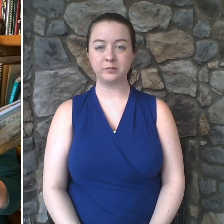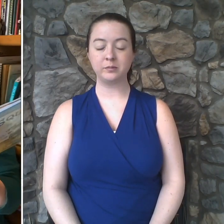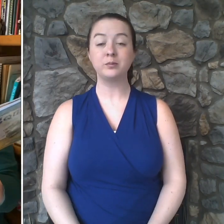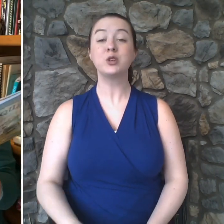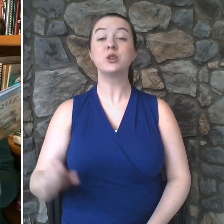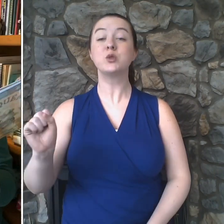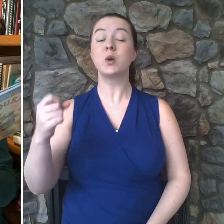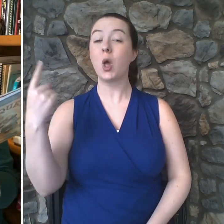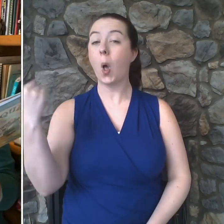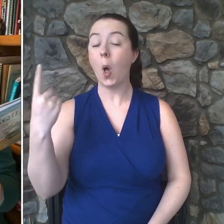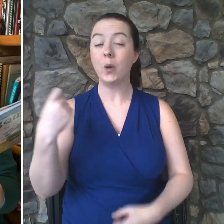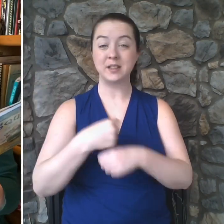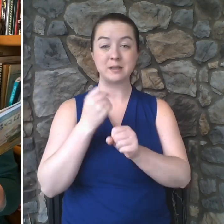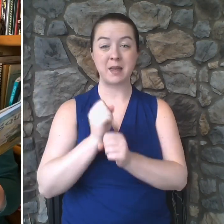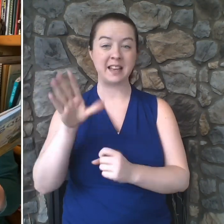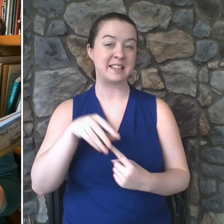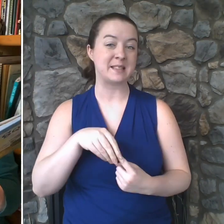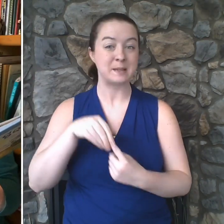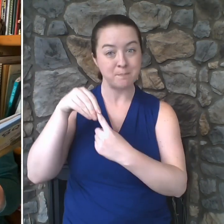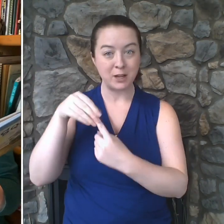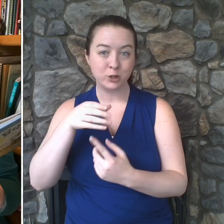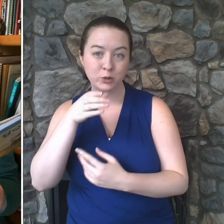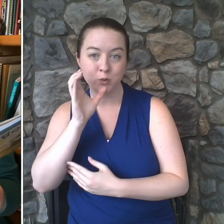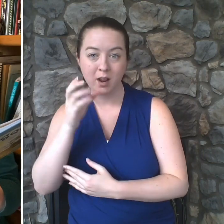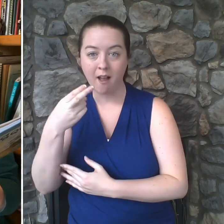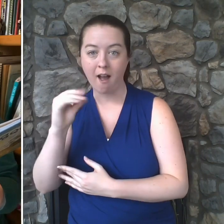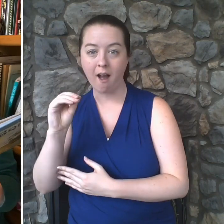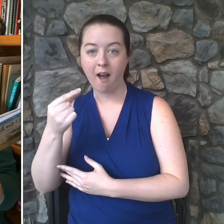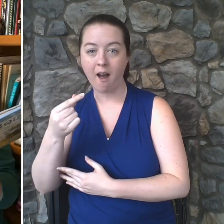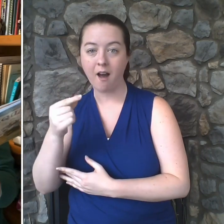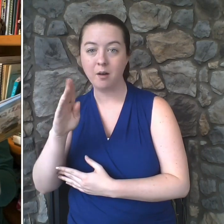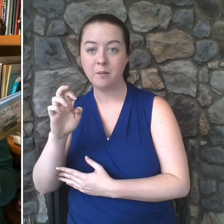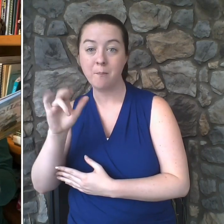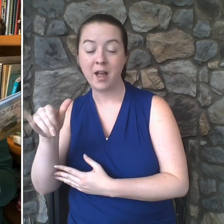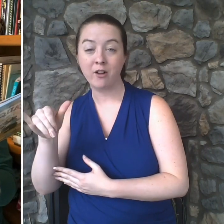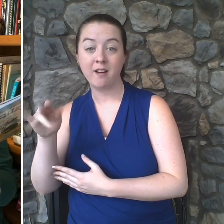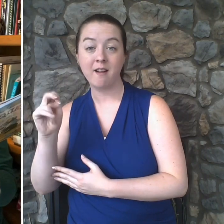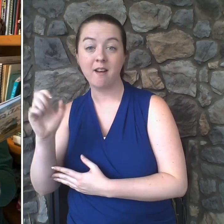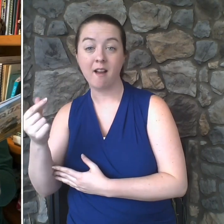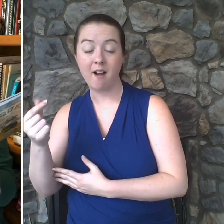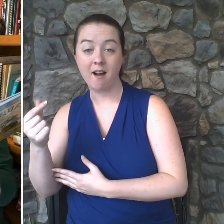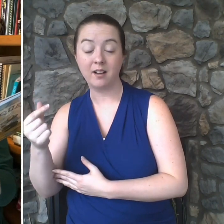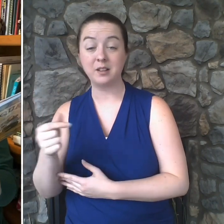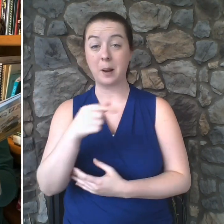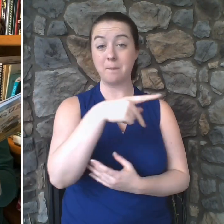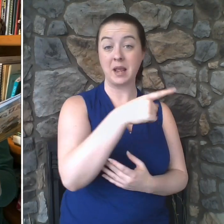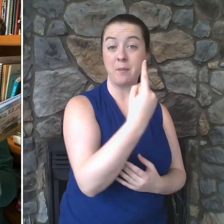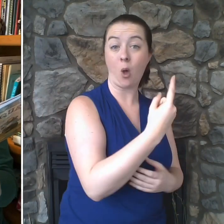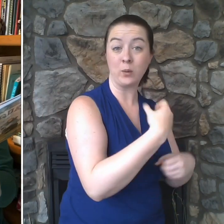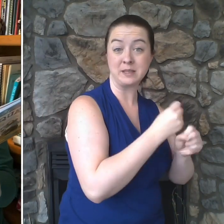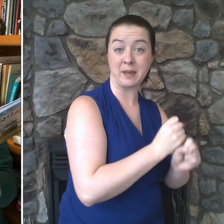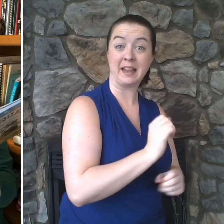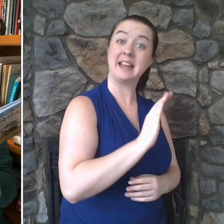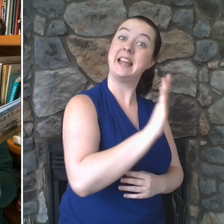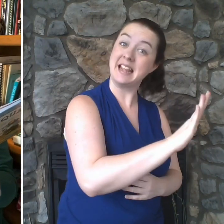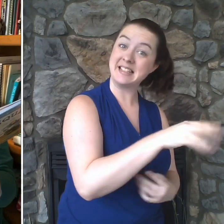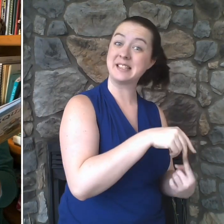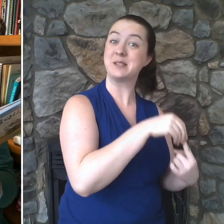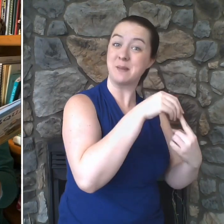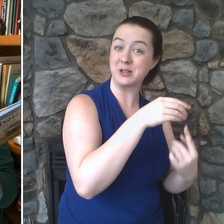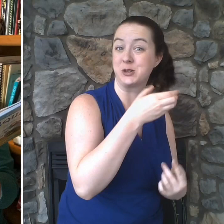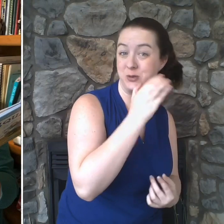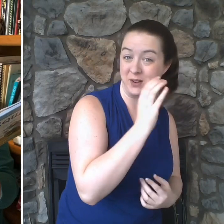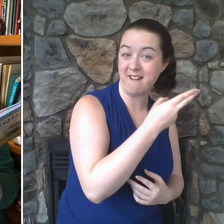Squeak always made his special recipe for hogberry nog, and Pip always made his